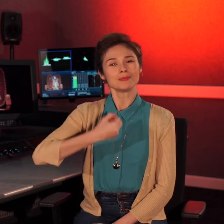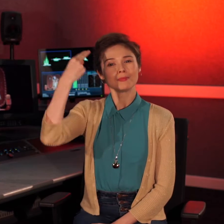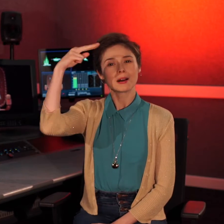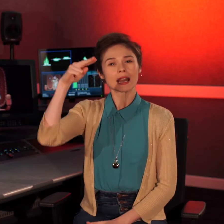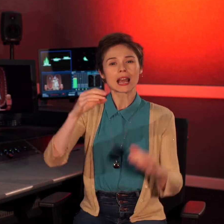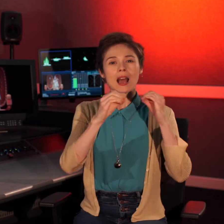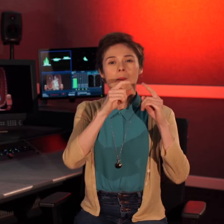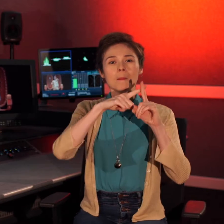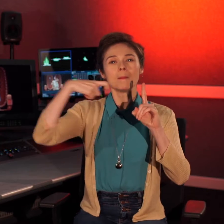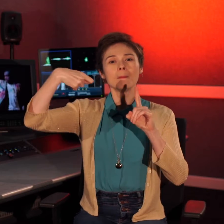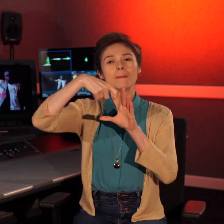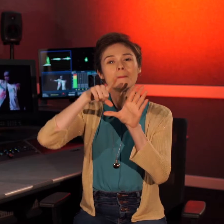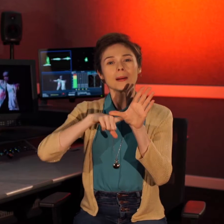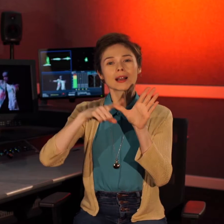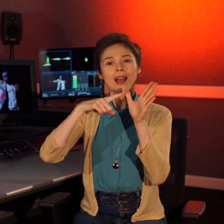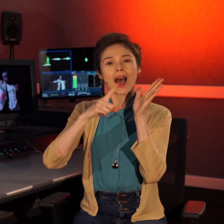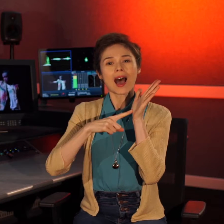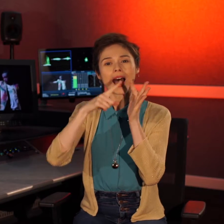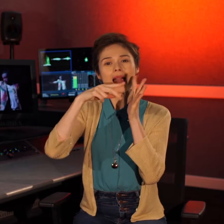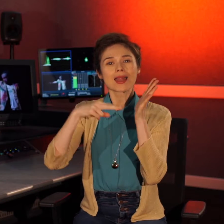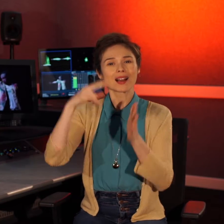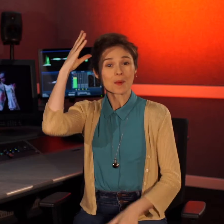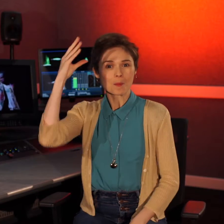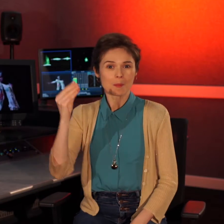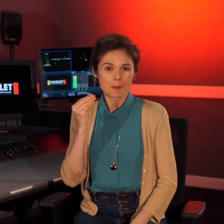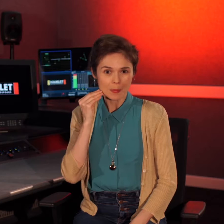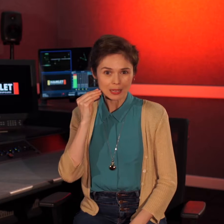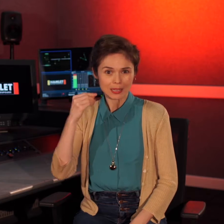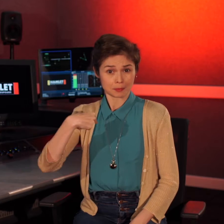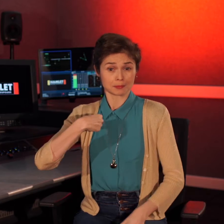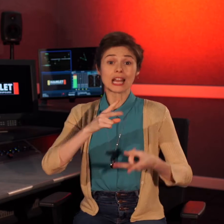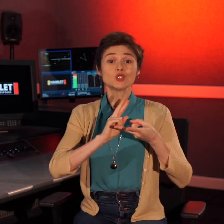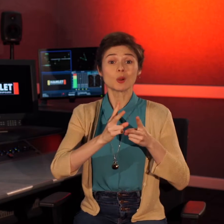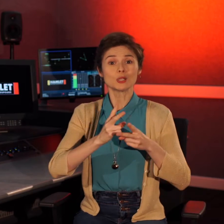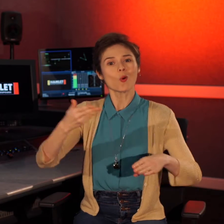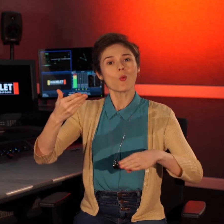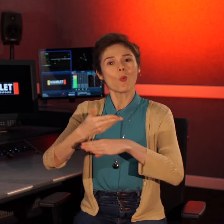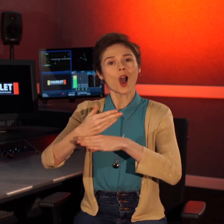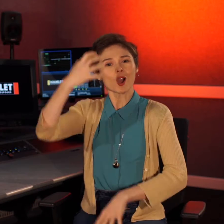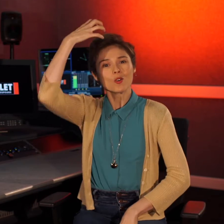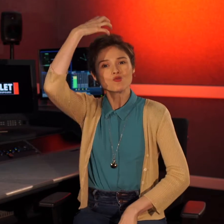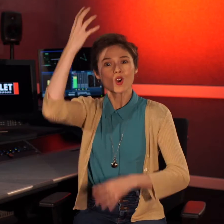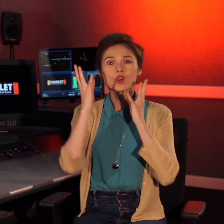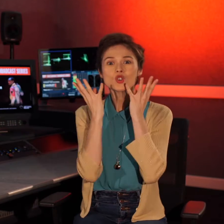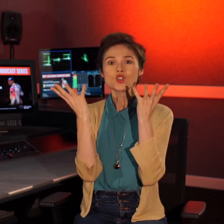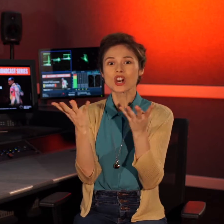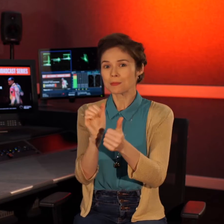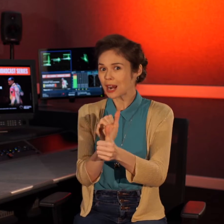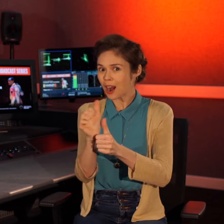Hello, my name is Becky Allen. I'm a British Sign Language interpreter for the